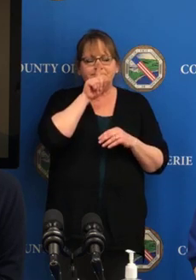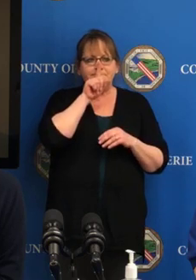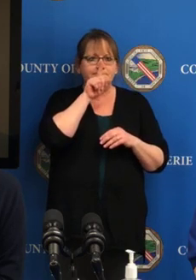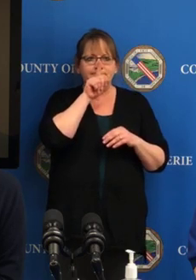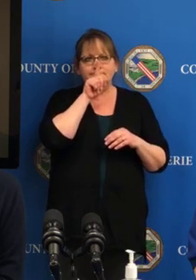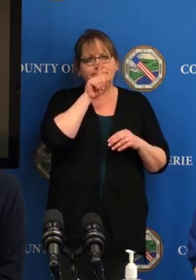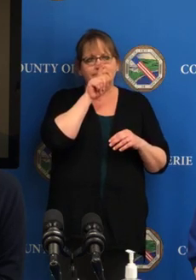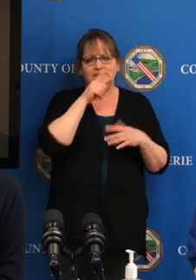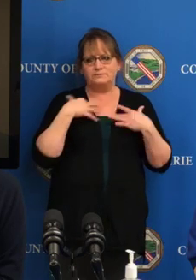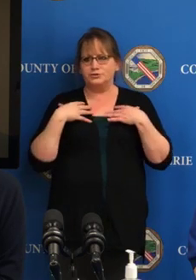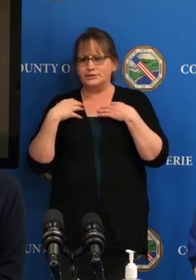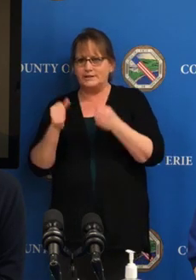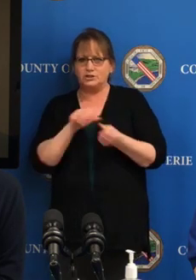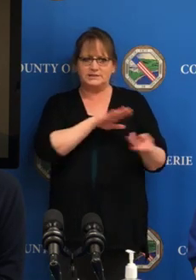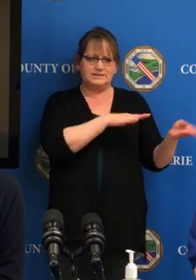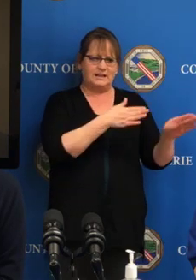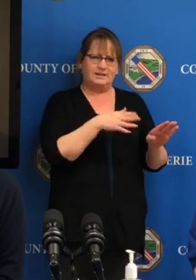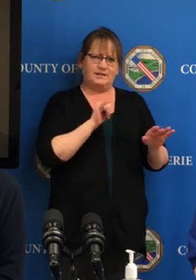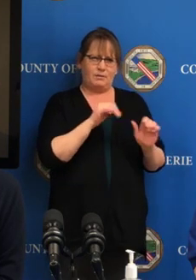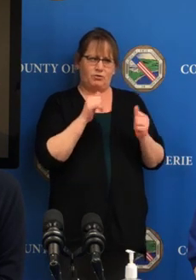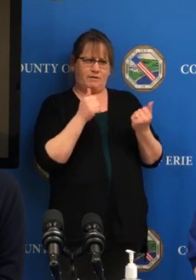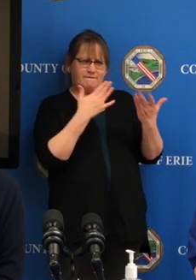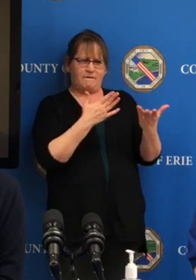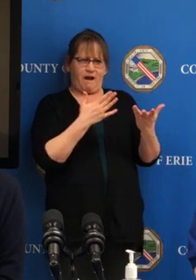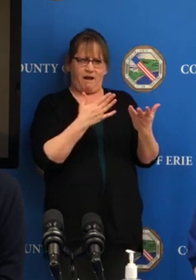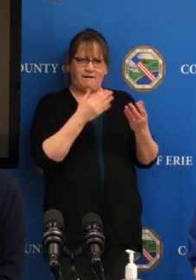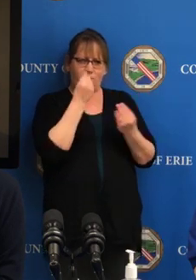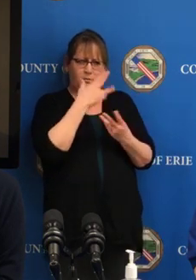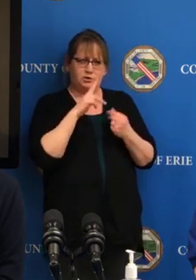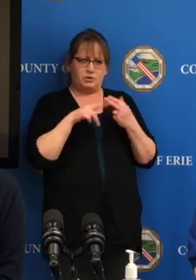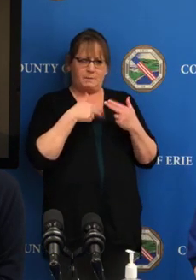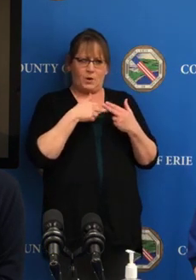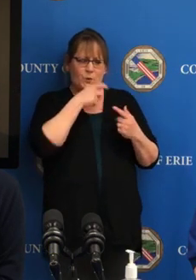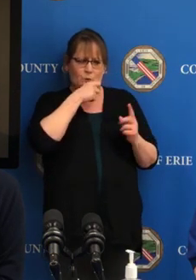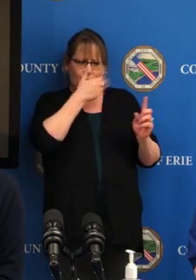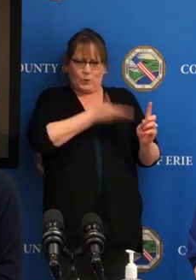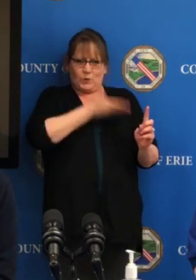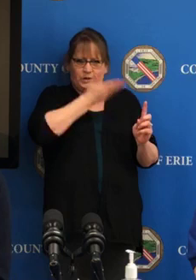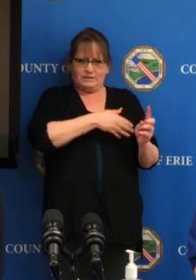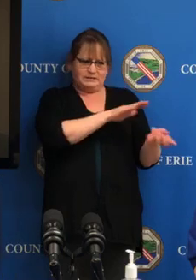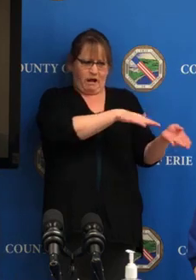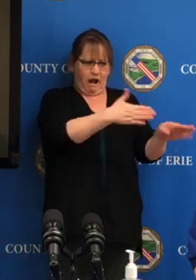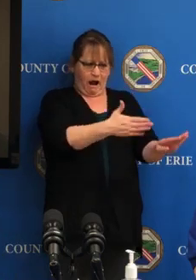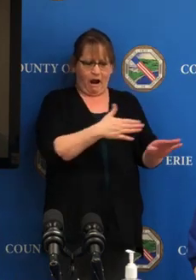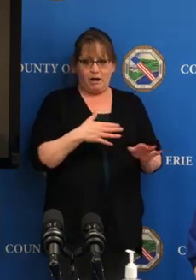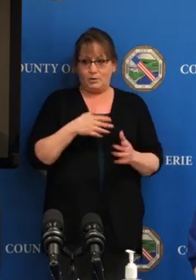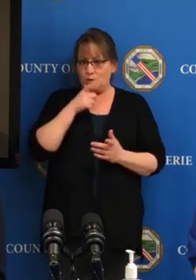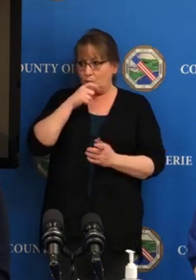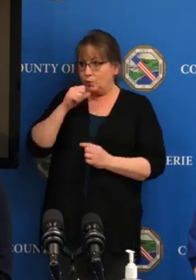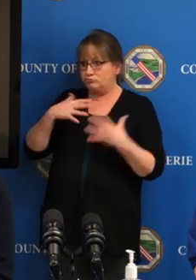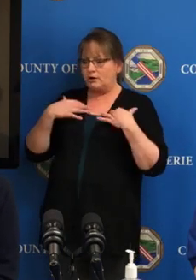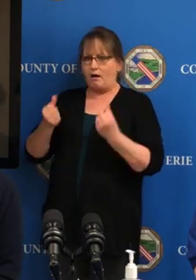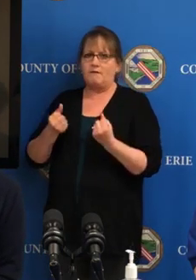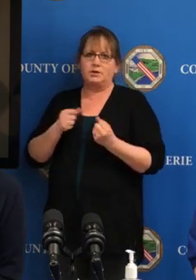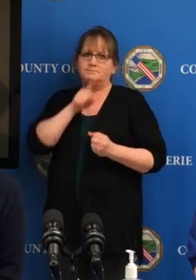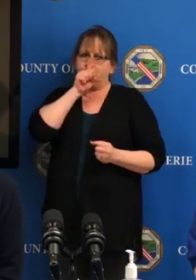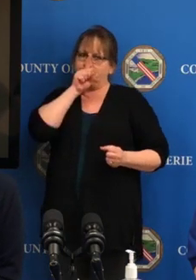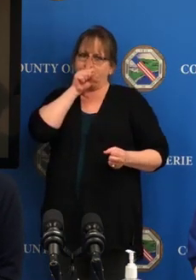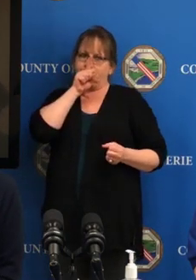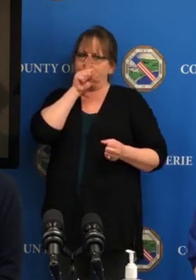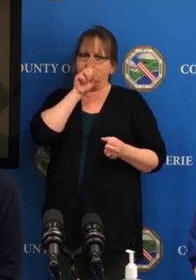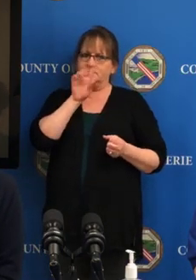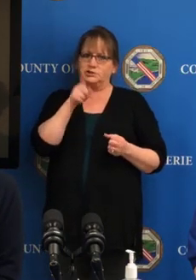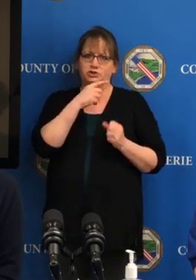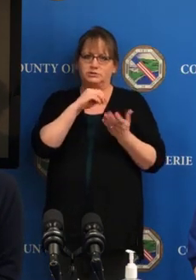We think that could provide information on the location and who was the individual who may have died or recovered. So we're just going to list the recovered and